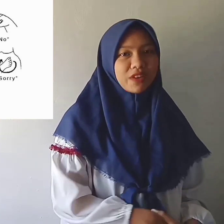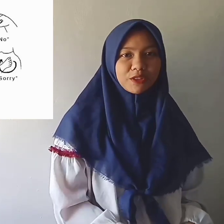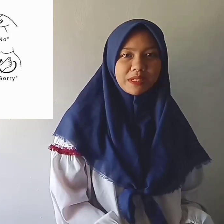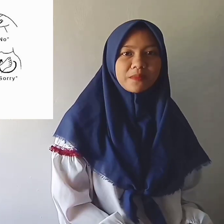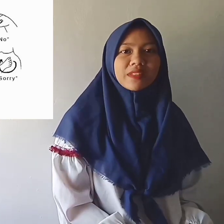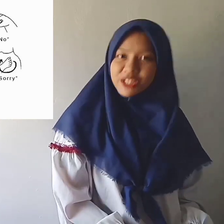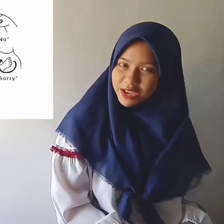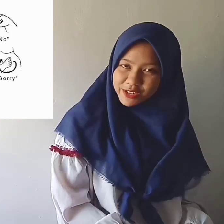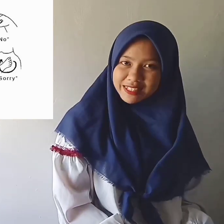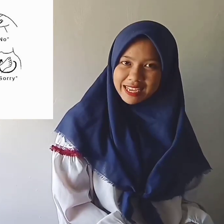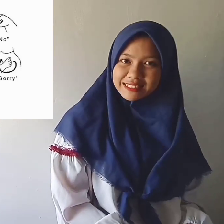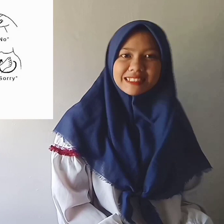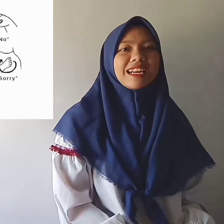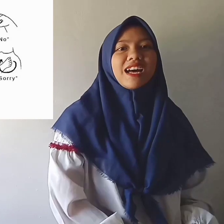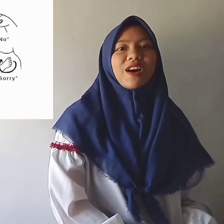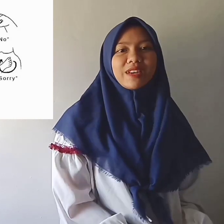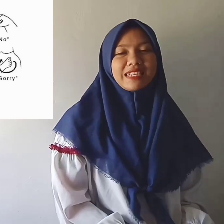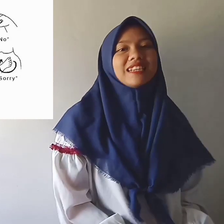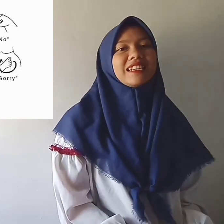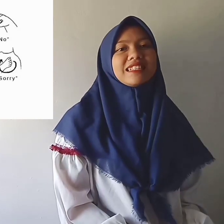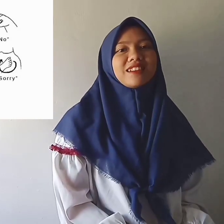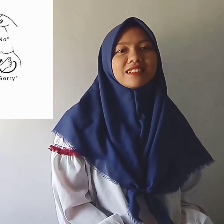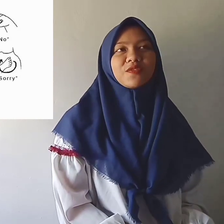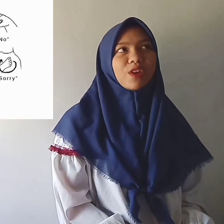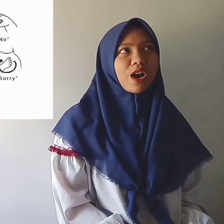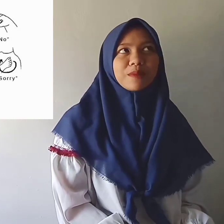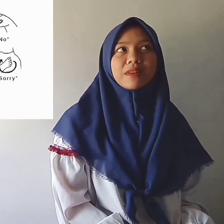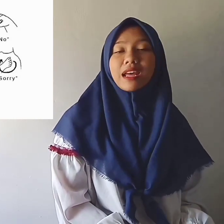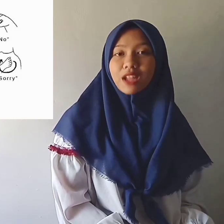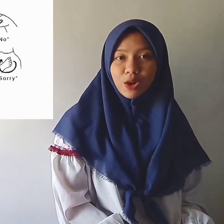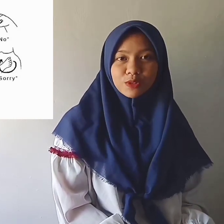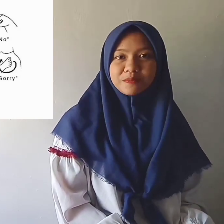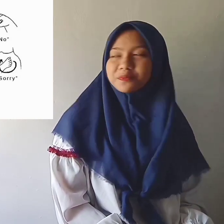me. Do you understand? Okay, let's start from hello.